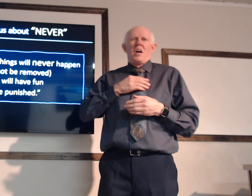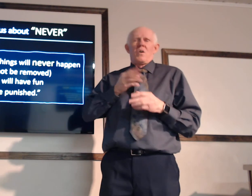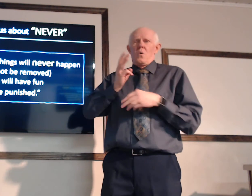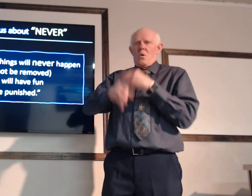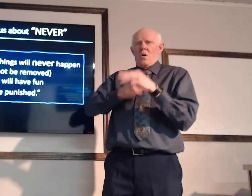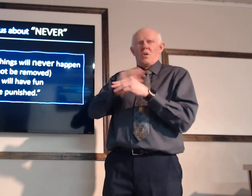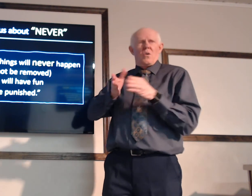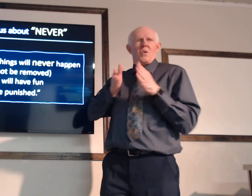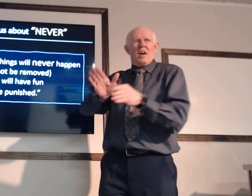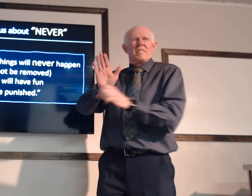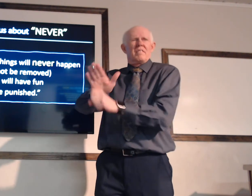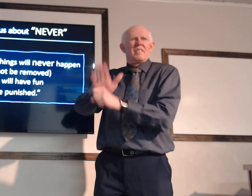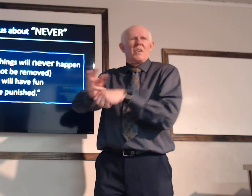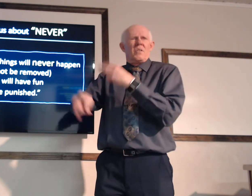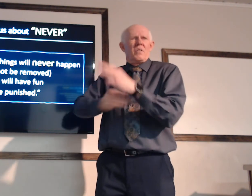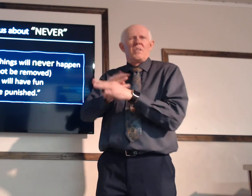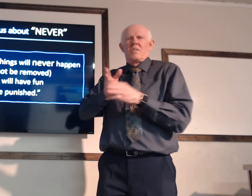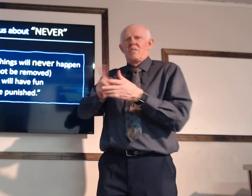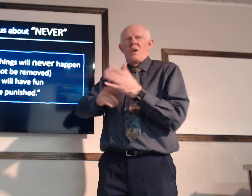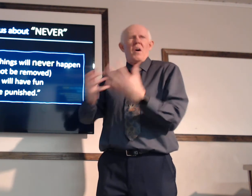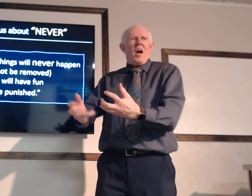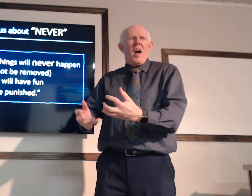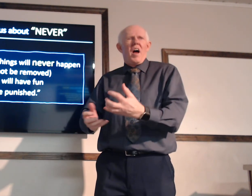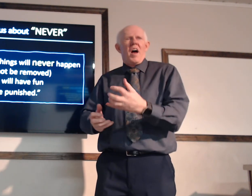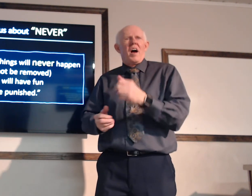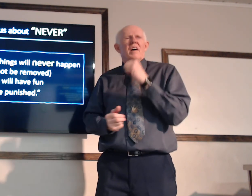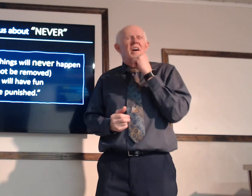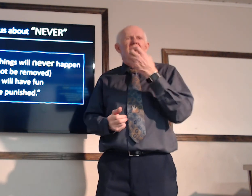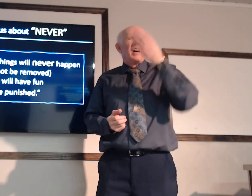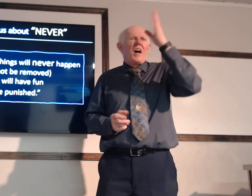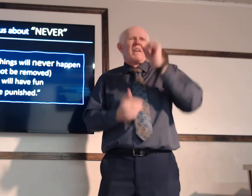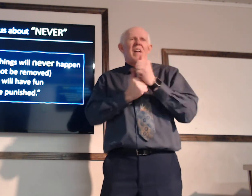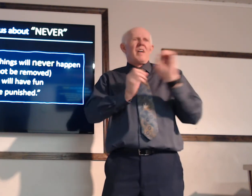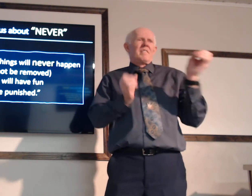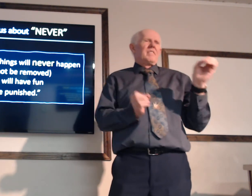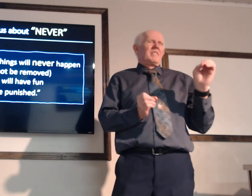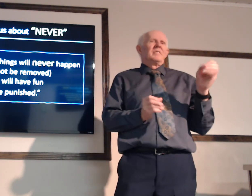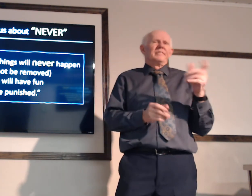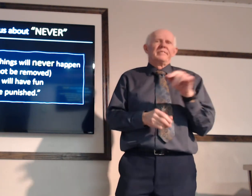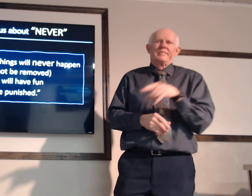They want to do things the world's way and not follow God.